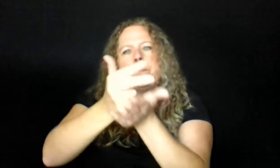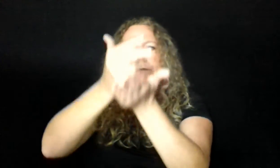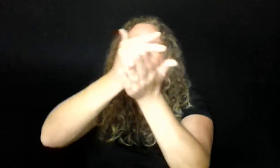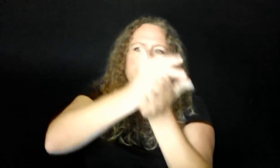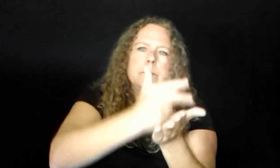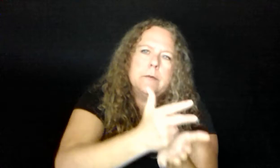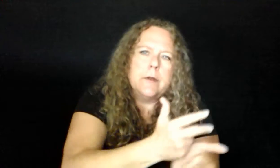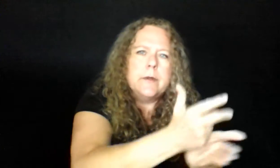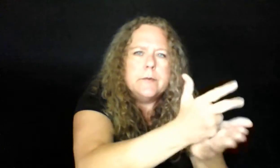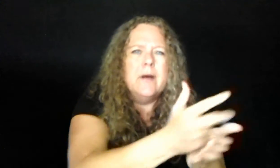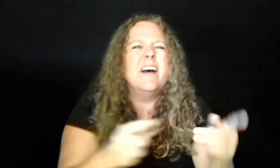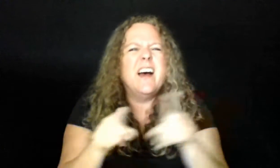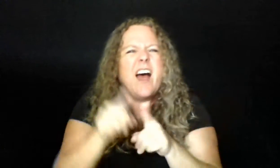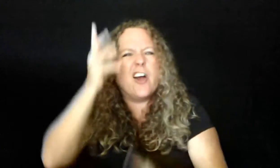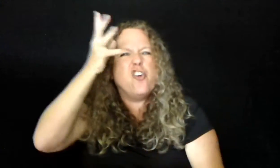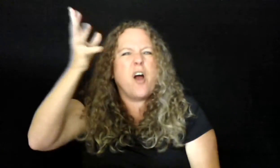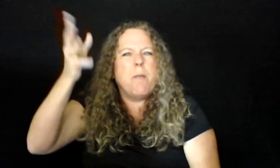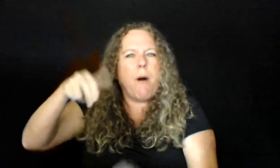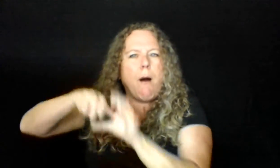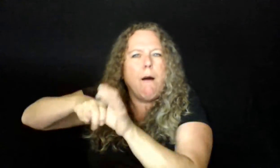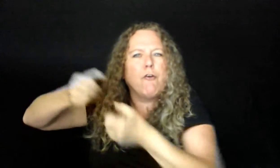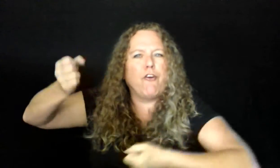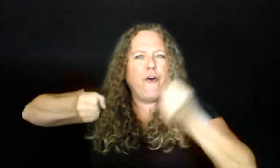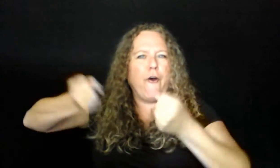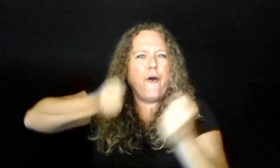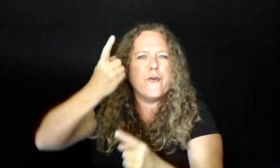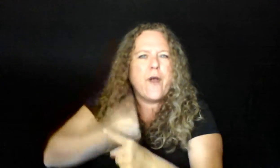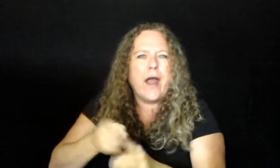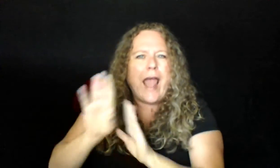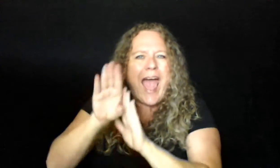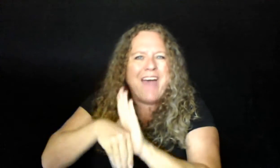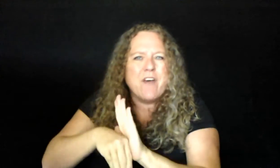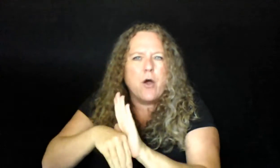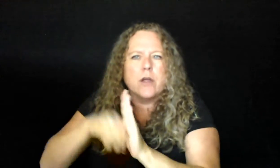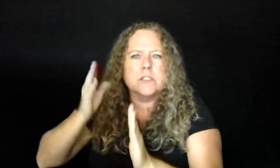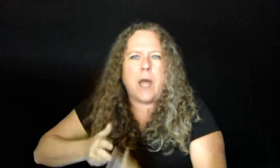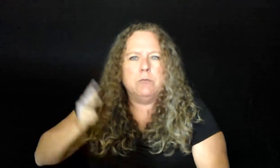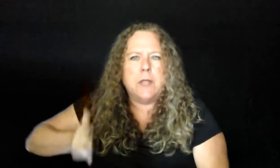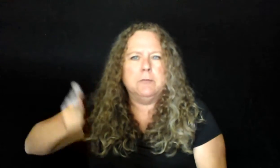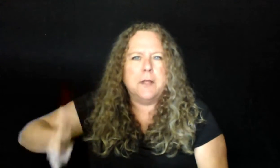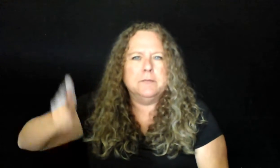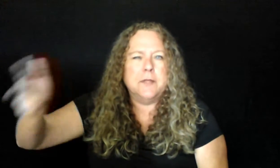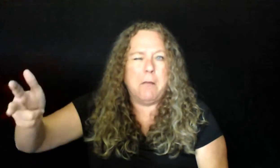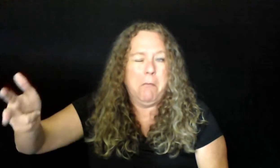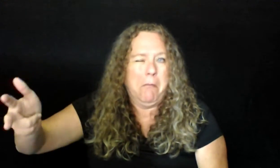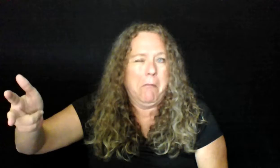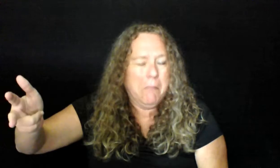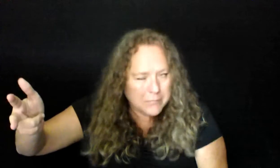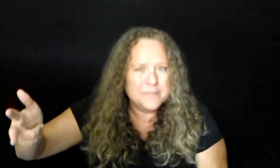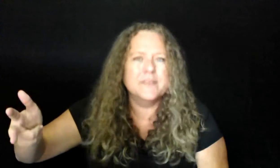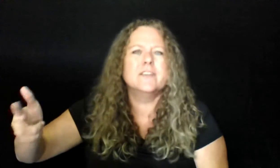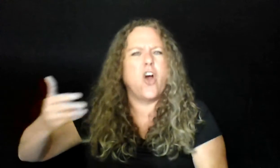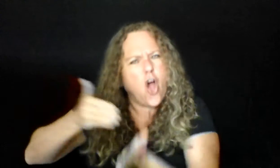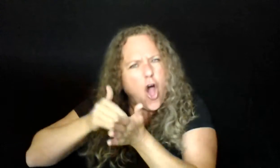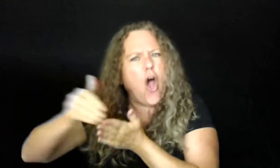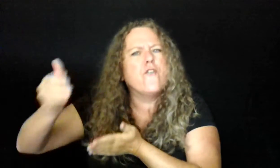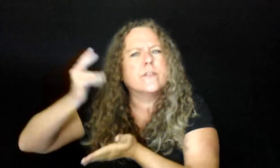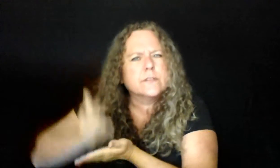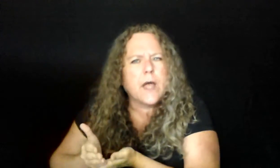taking my grandpa on a road trip. He's got to stop every 30 minutes or so, right? You stop often, and then if the rain starts coming, the wind starts blowing, the thunder